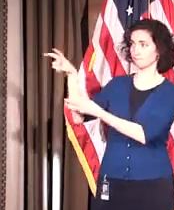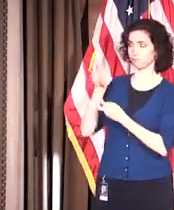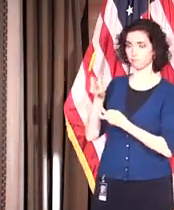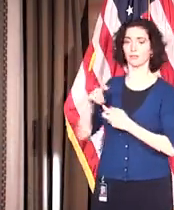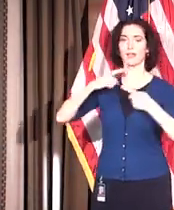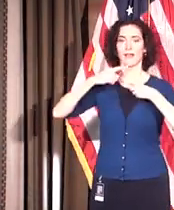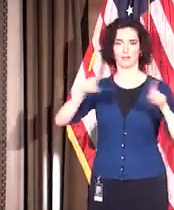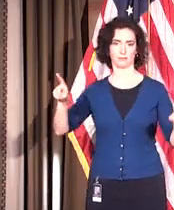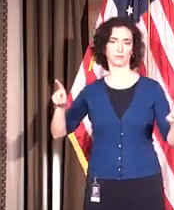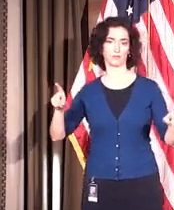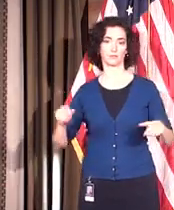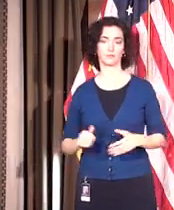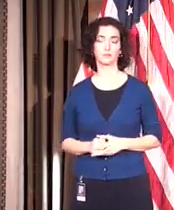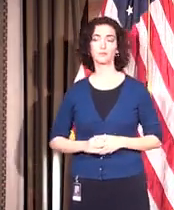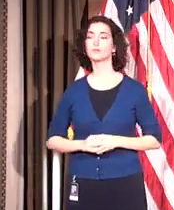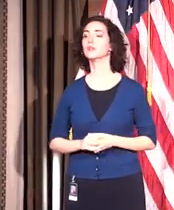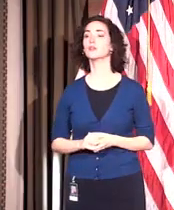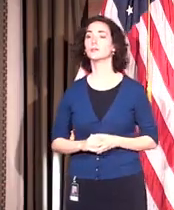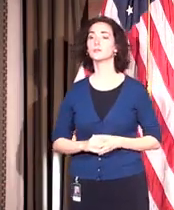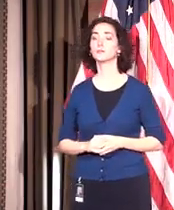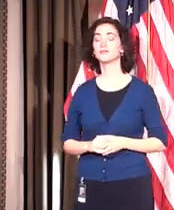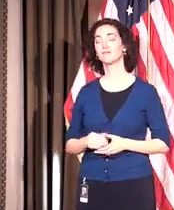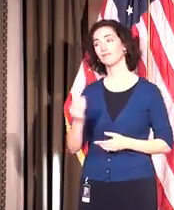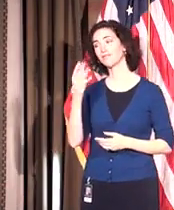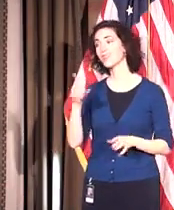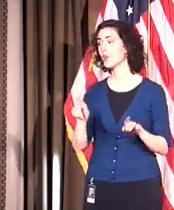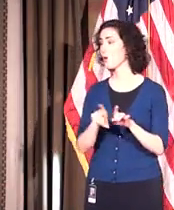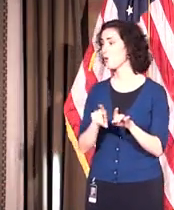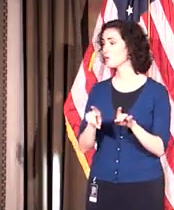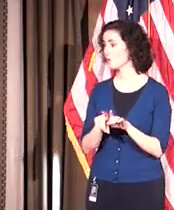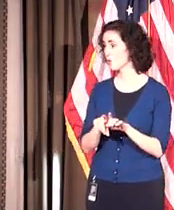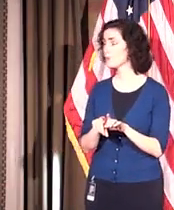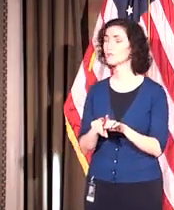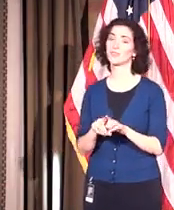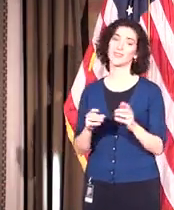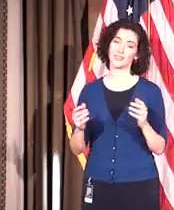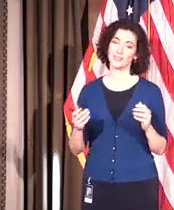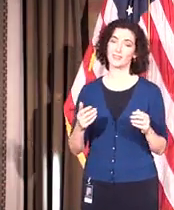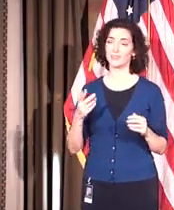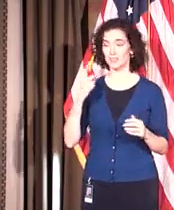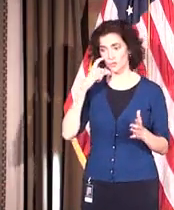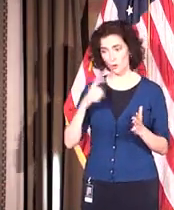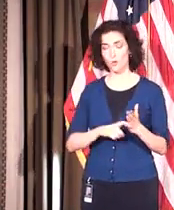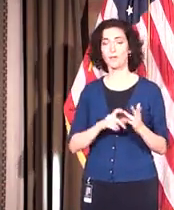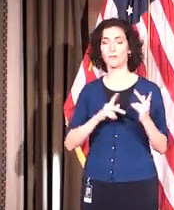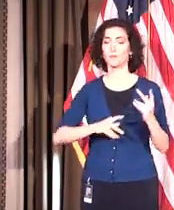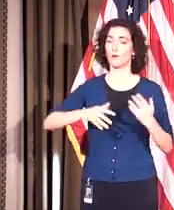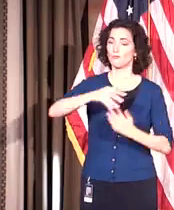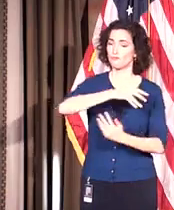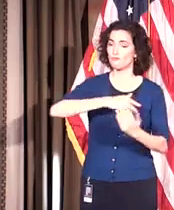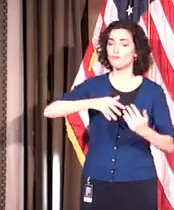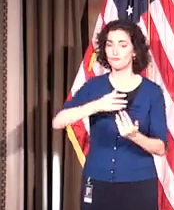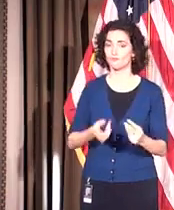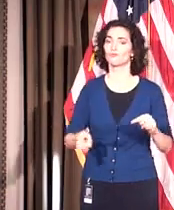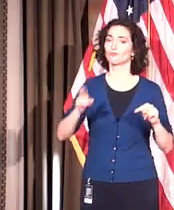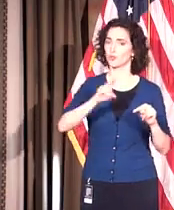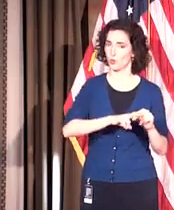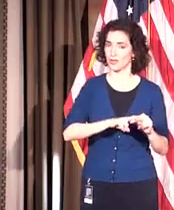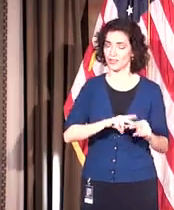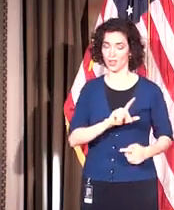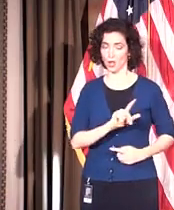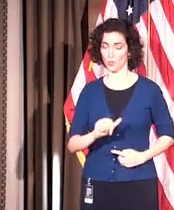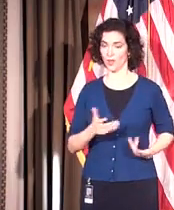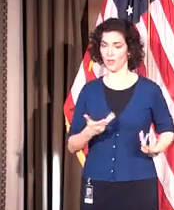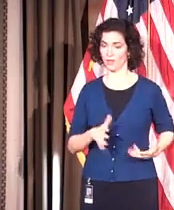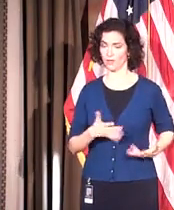I think it's also fair to say that we have seen an increase in the private social gatherings, not just in Louisiana, but around the